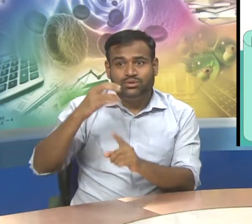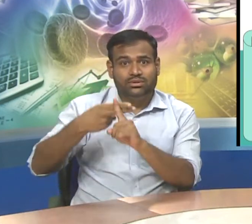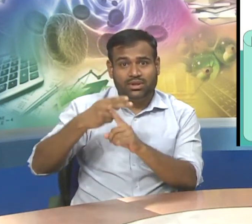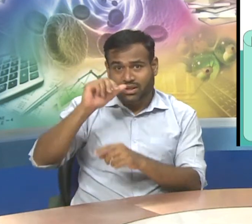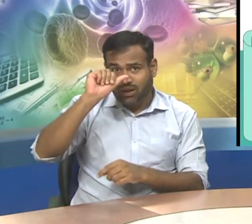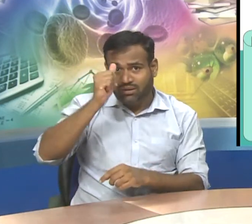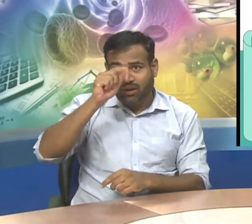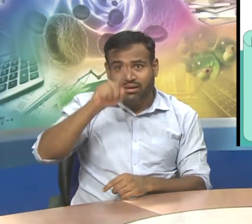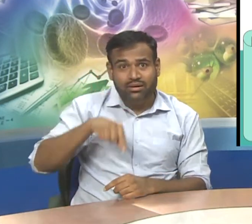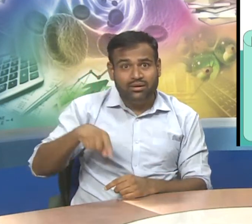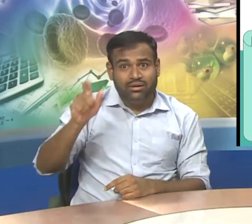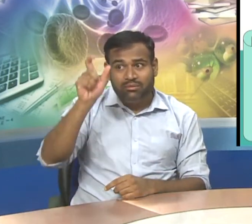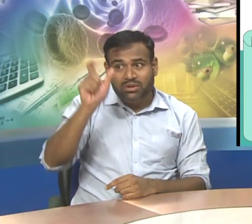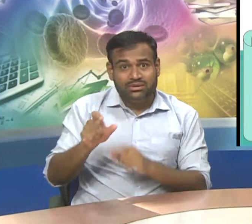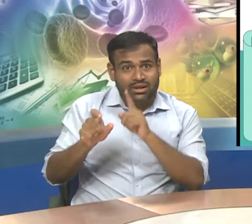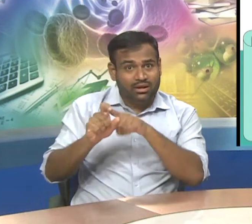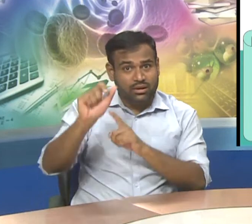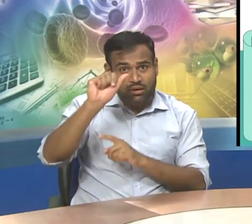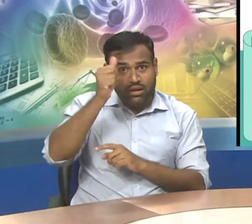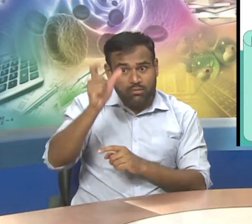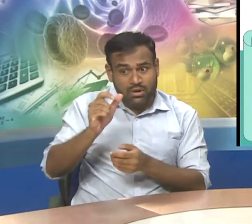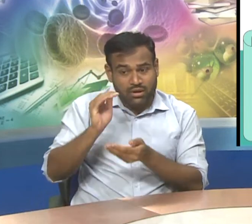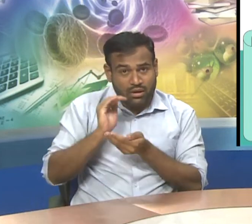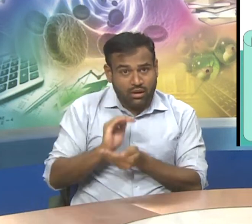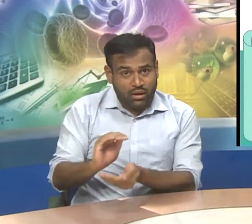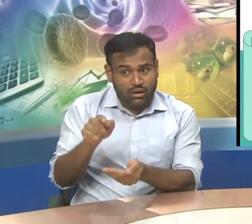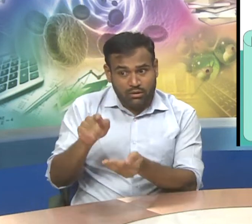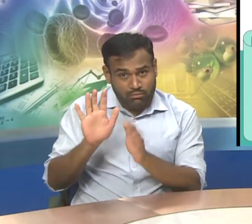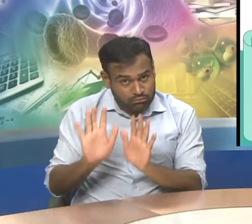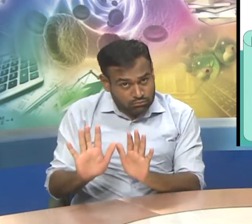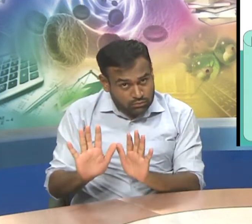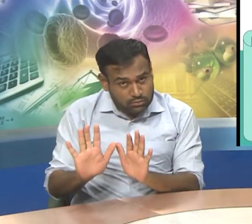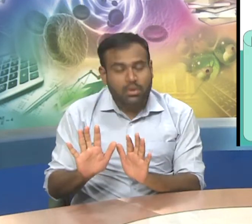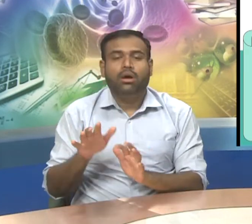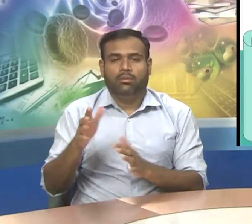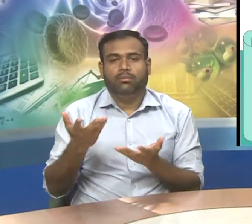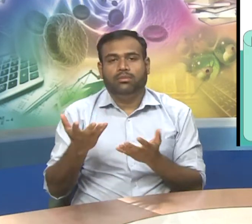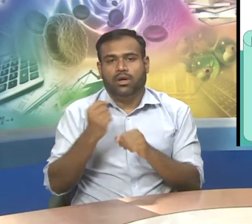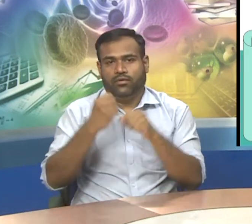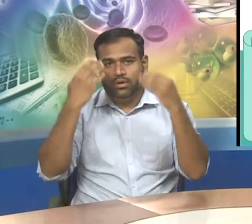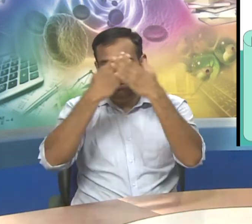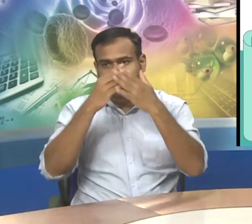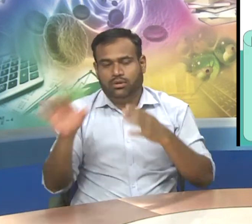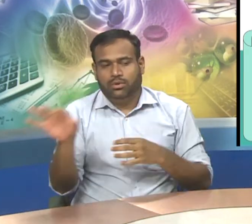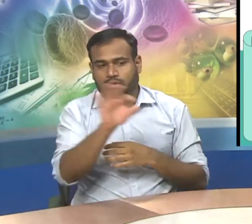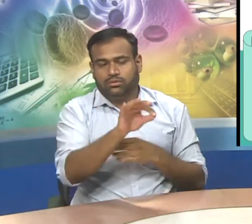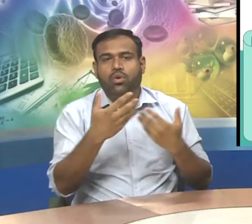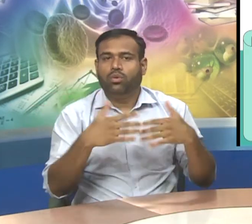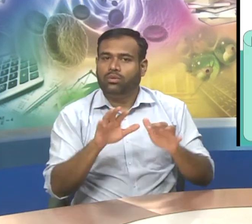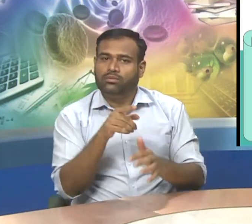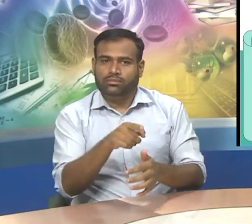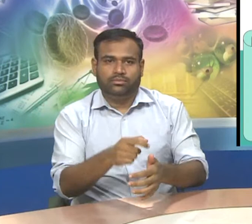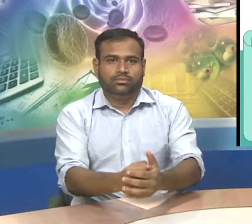required to be a governor is the person should be a citizen of India.